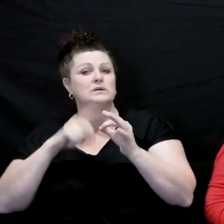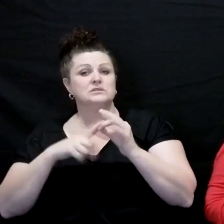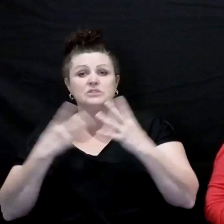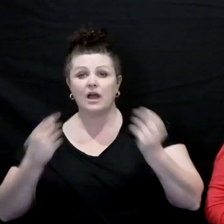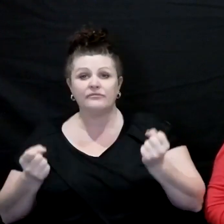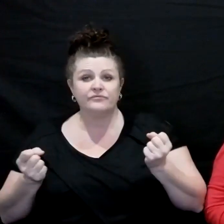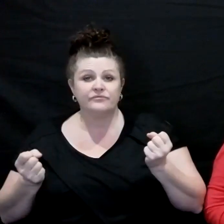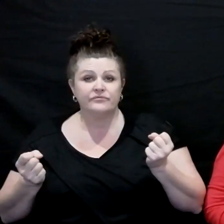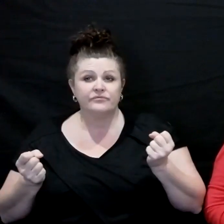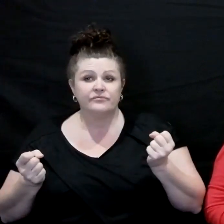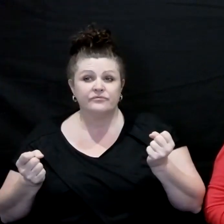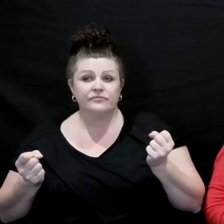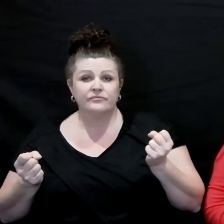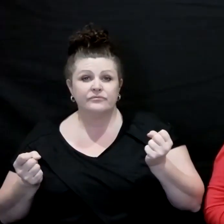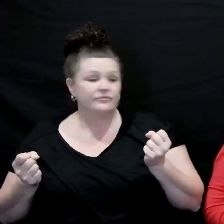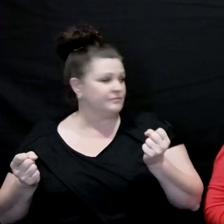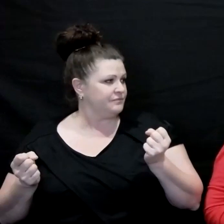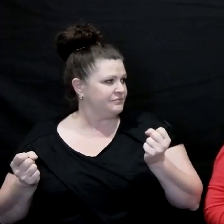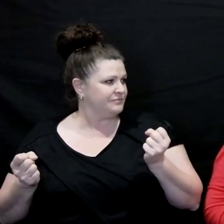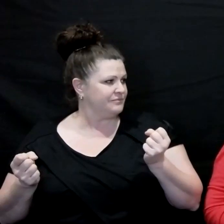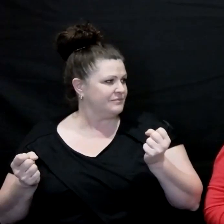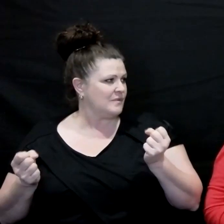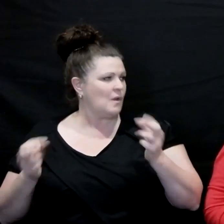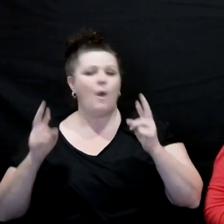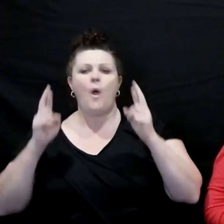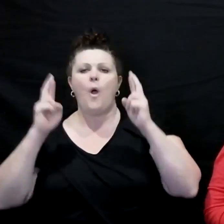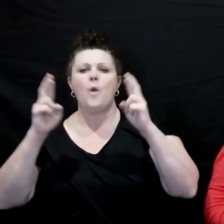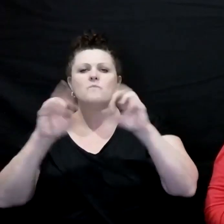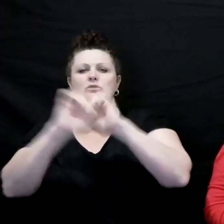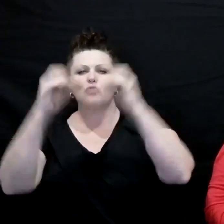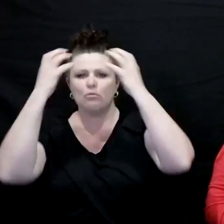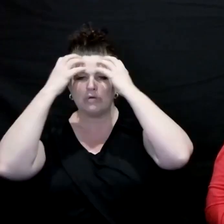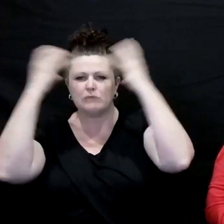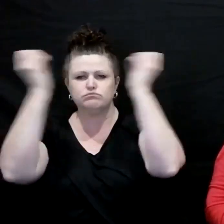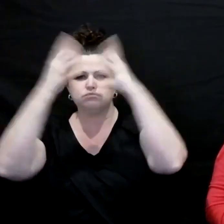chat. Hopefully we haven't exploded everyone's brains.